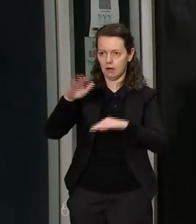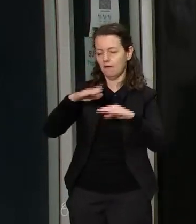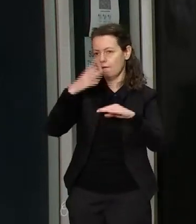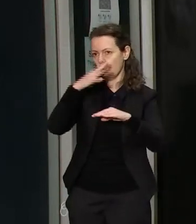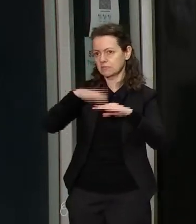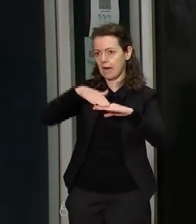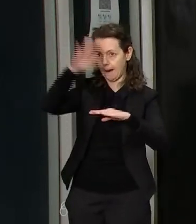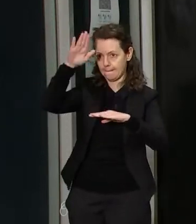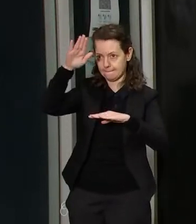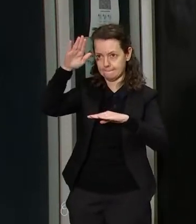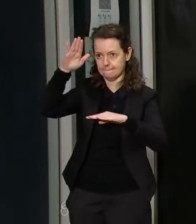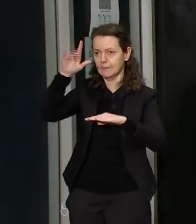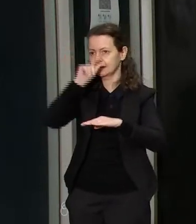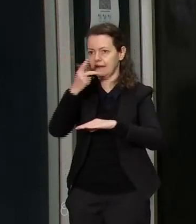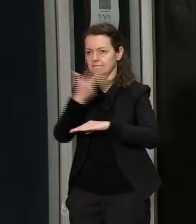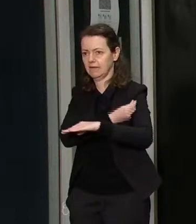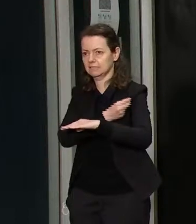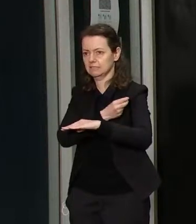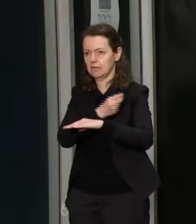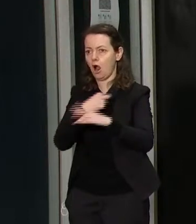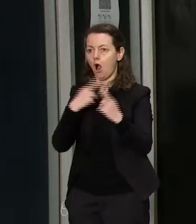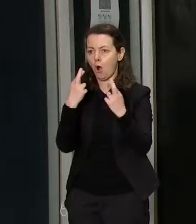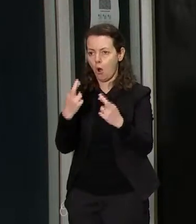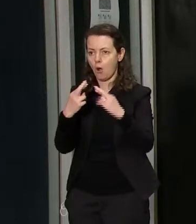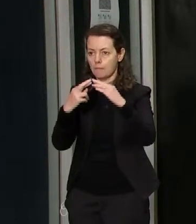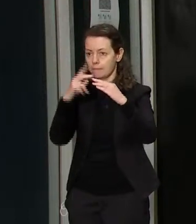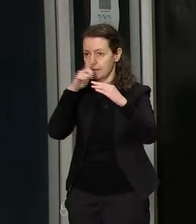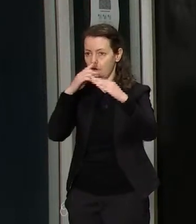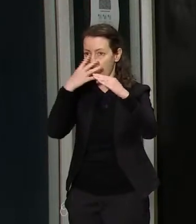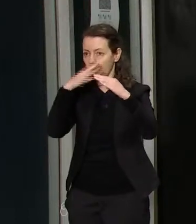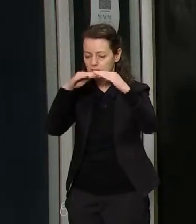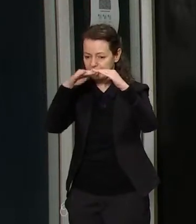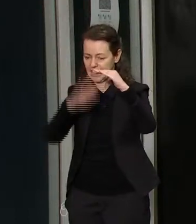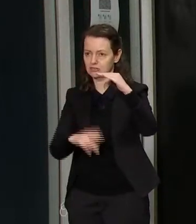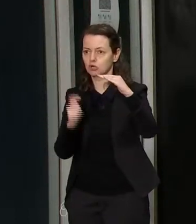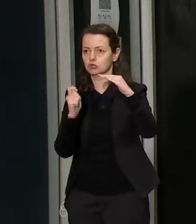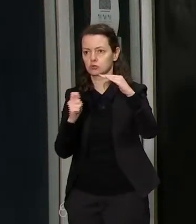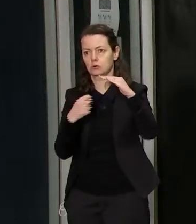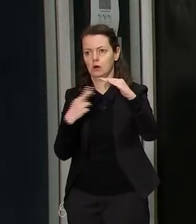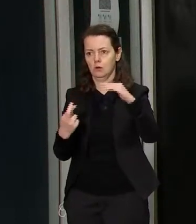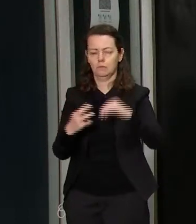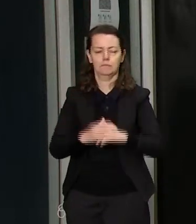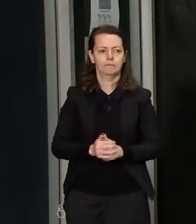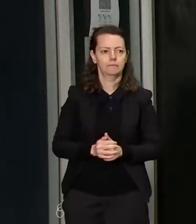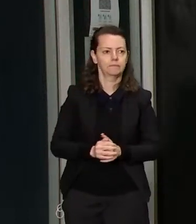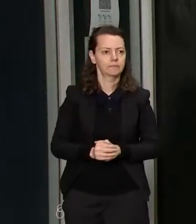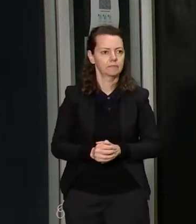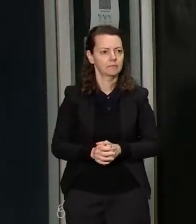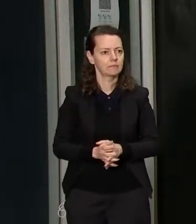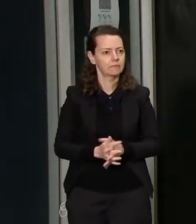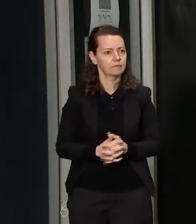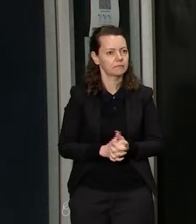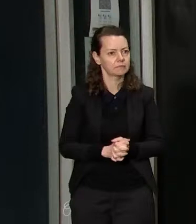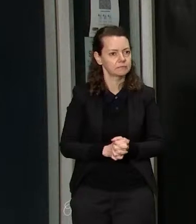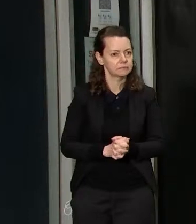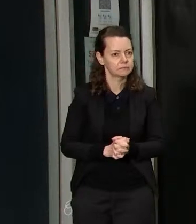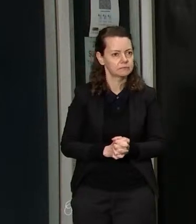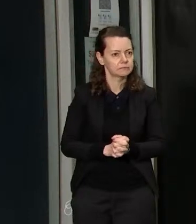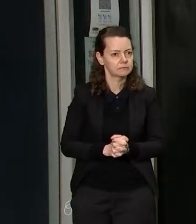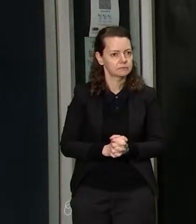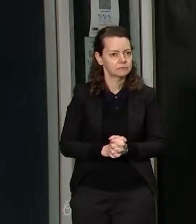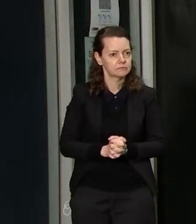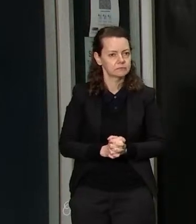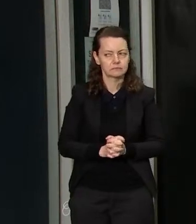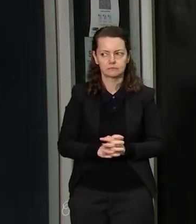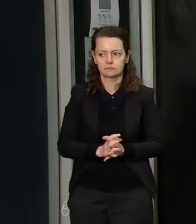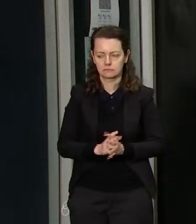expand the eligibility even further, but we need that confidence in supply. Premier, what level of risk are you willing to accept to open up at some point in the